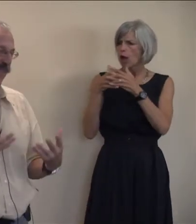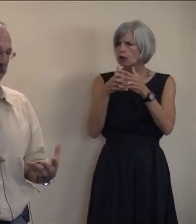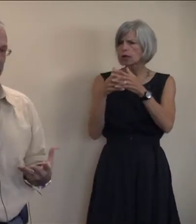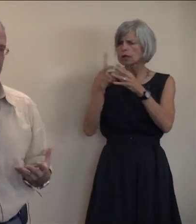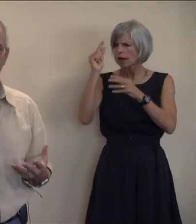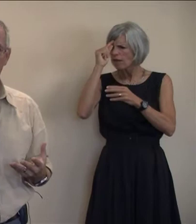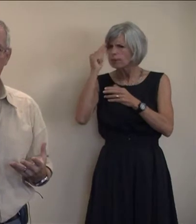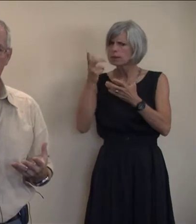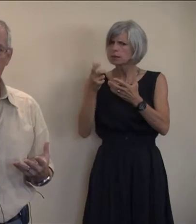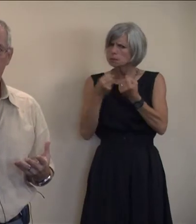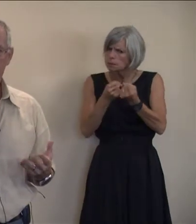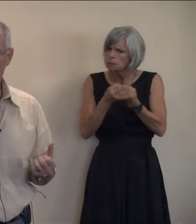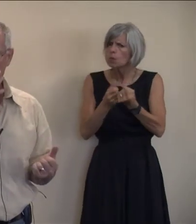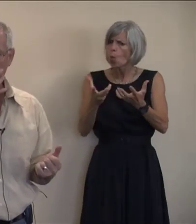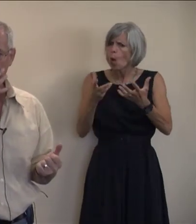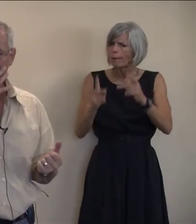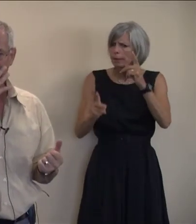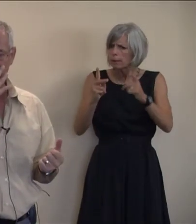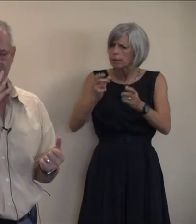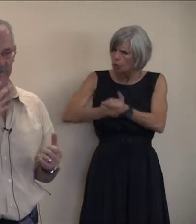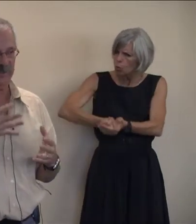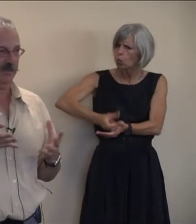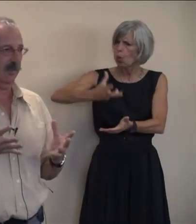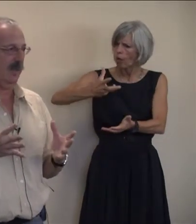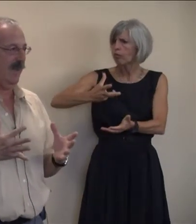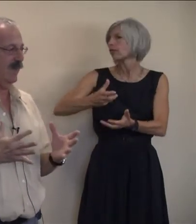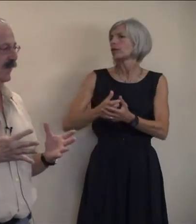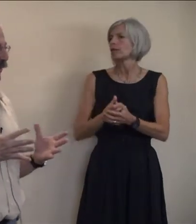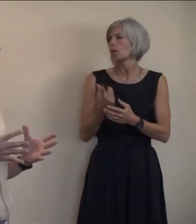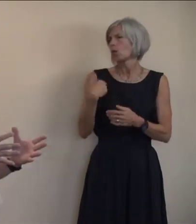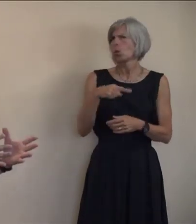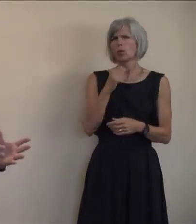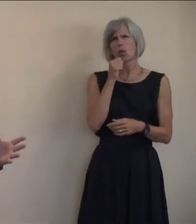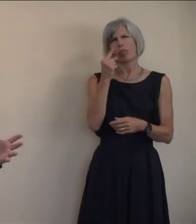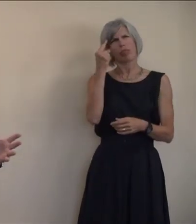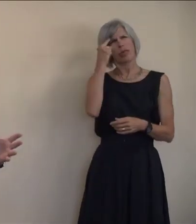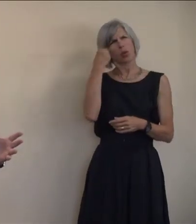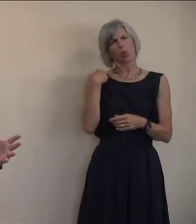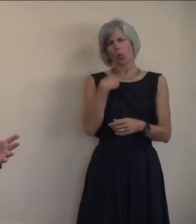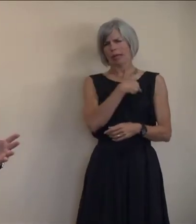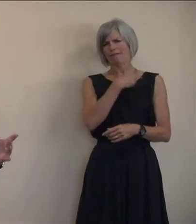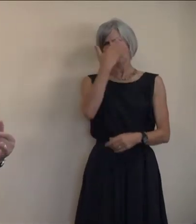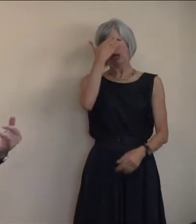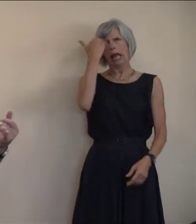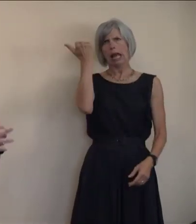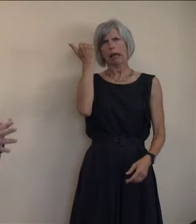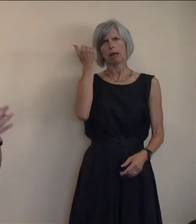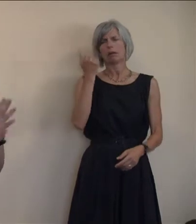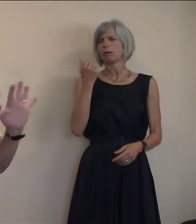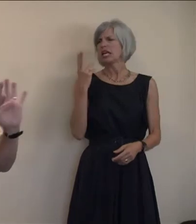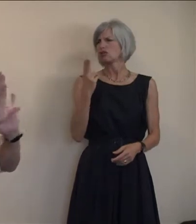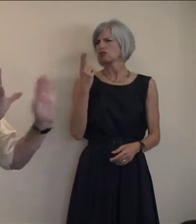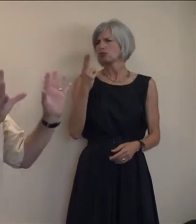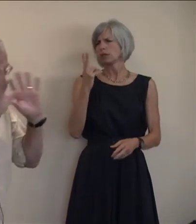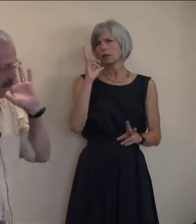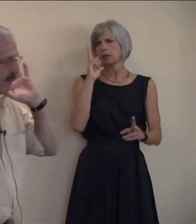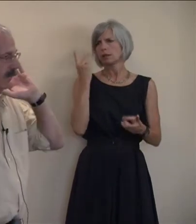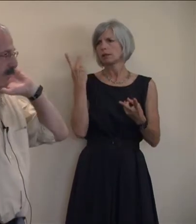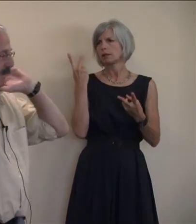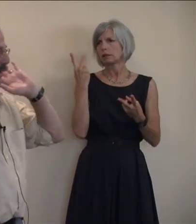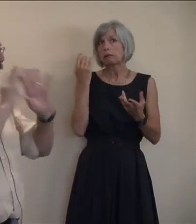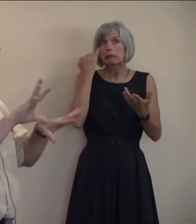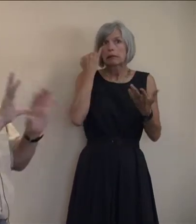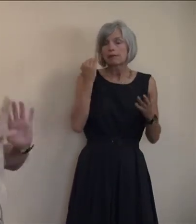But we don't think of it because we have historical amnesia in the United States. So if you don't